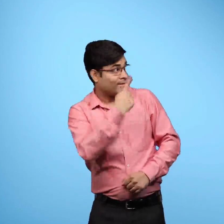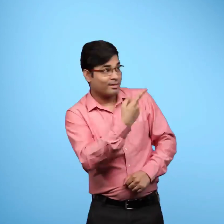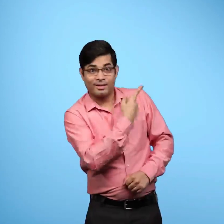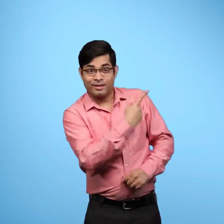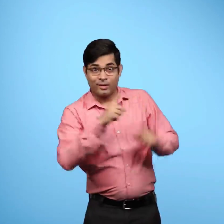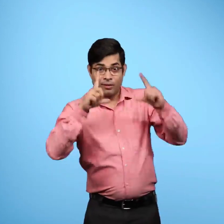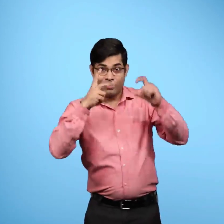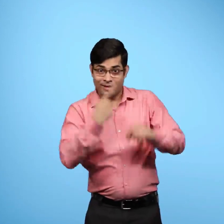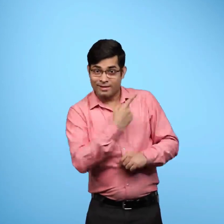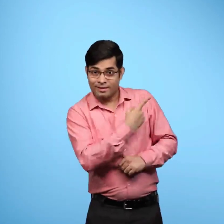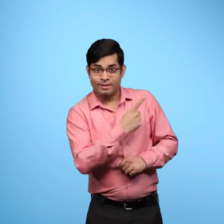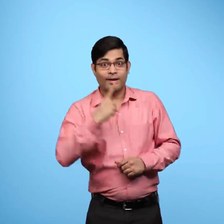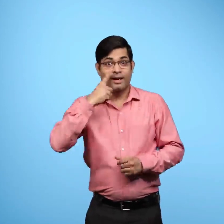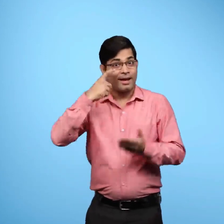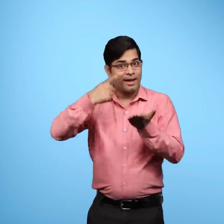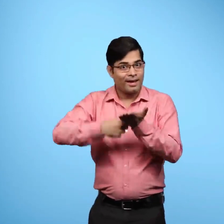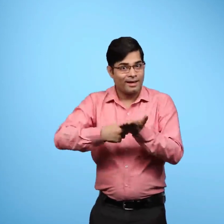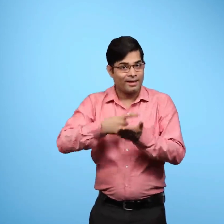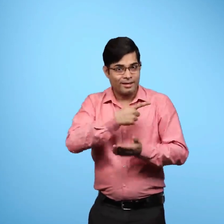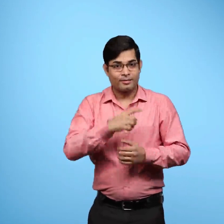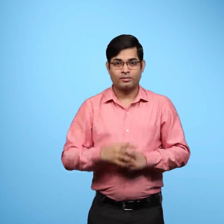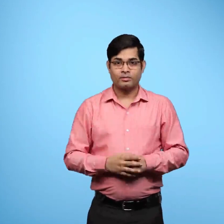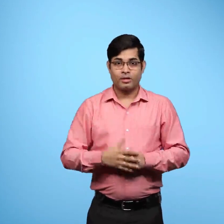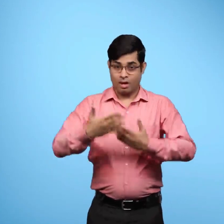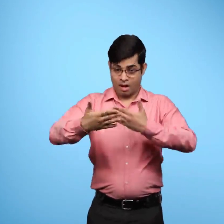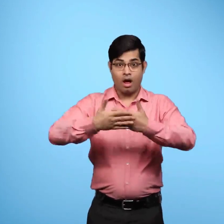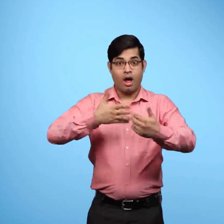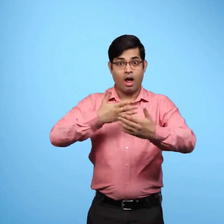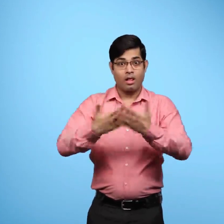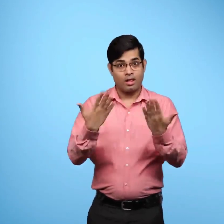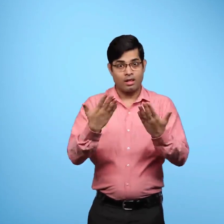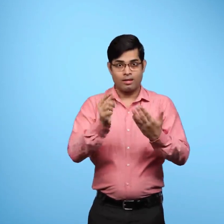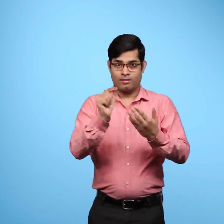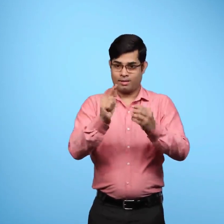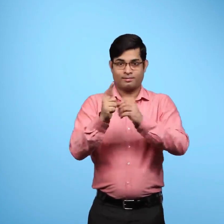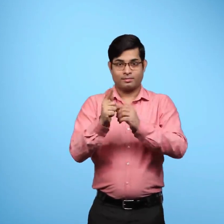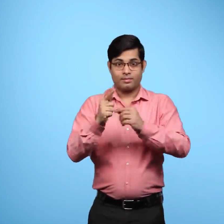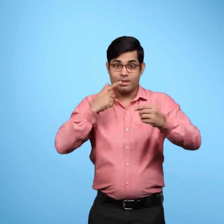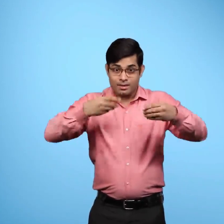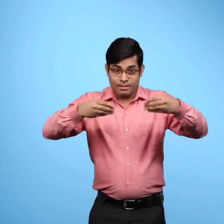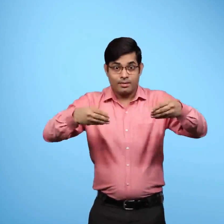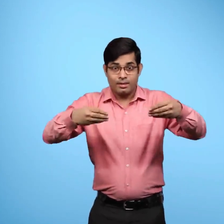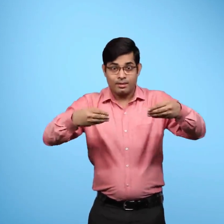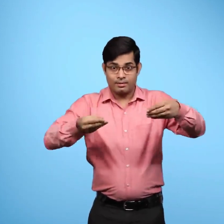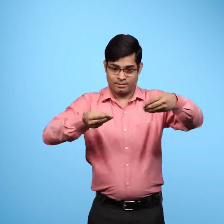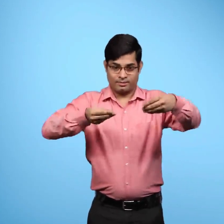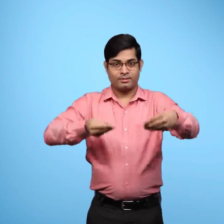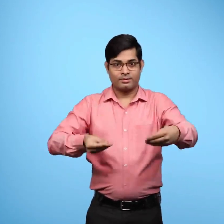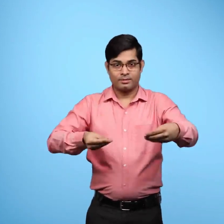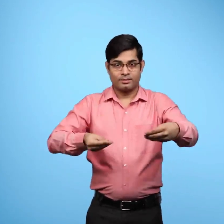Picture 3 shows Raima is drawing a line with pencil on the paper which is kept in front